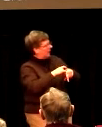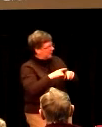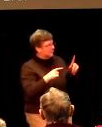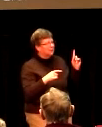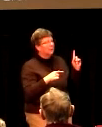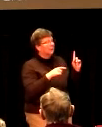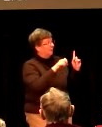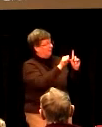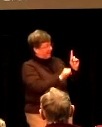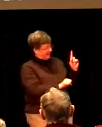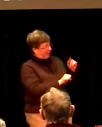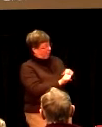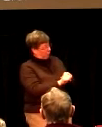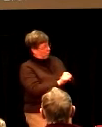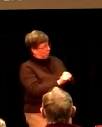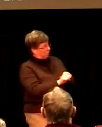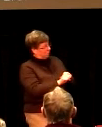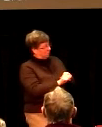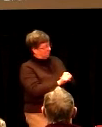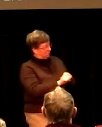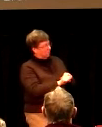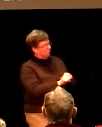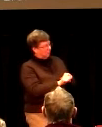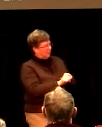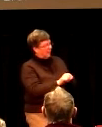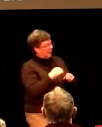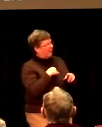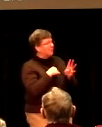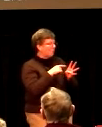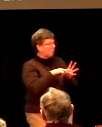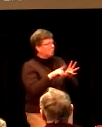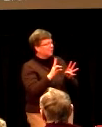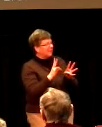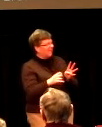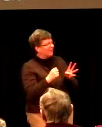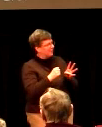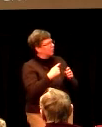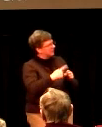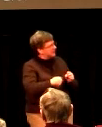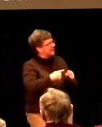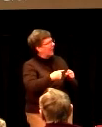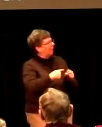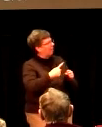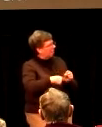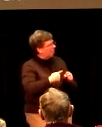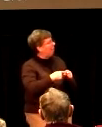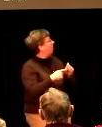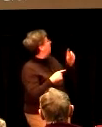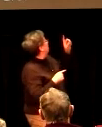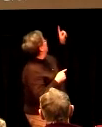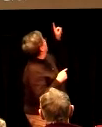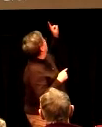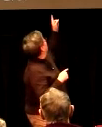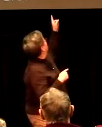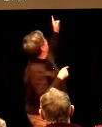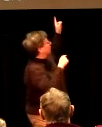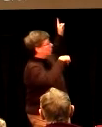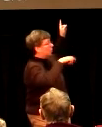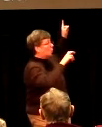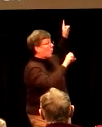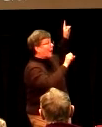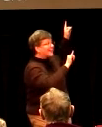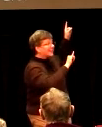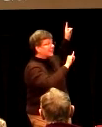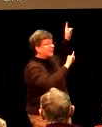Nino Southern Oscillation, if you say it really fast, has a 4 to 7 year cycle. The quasi-biennial